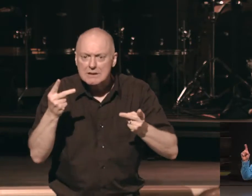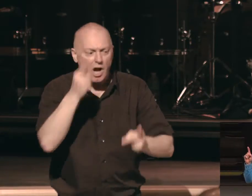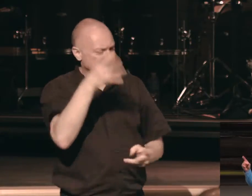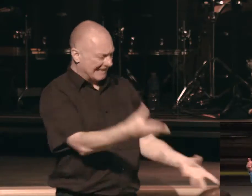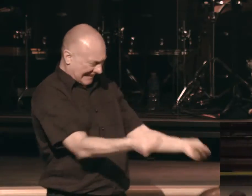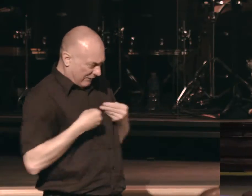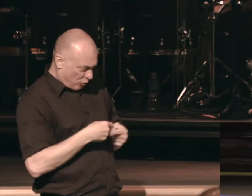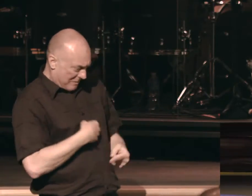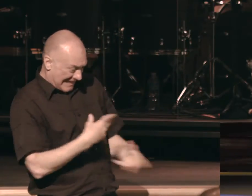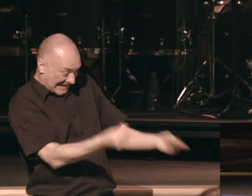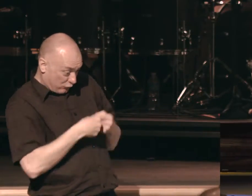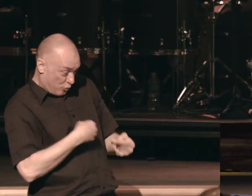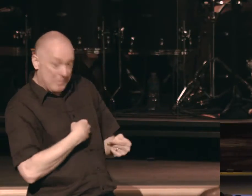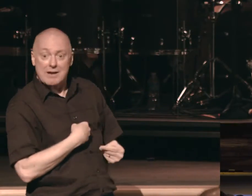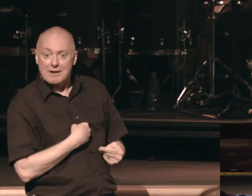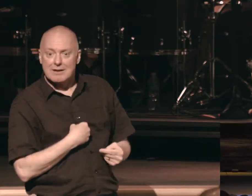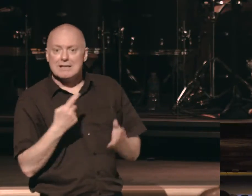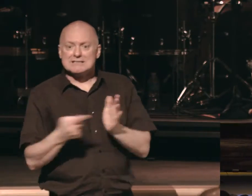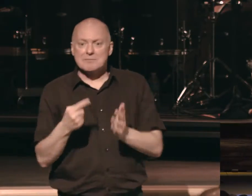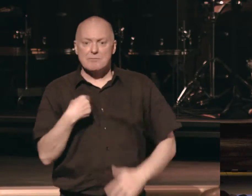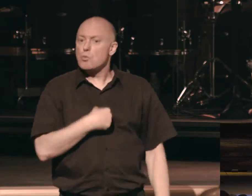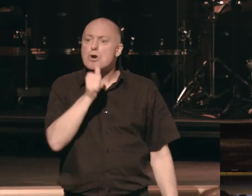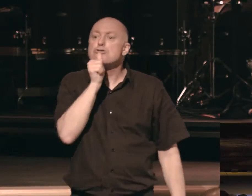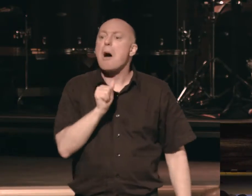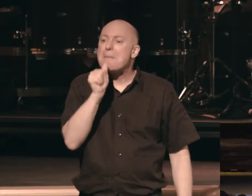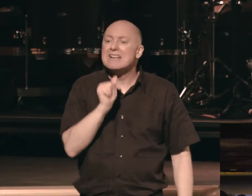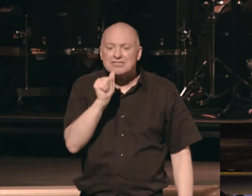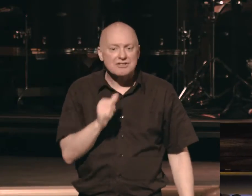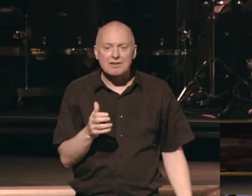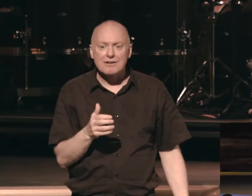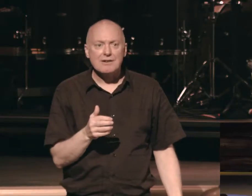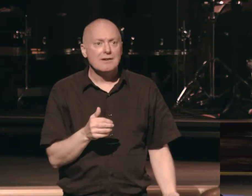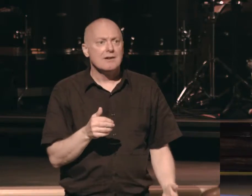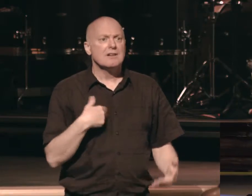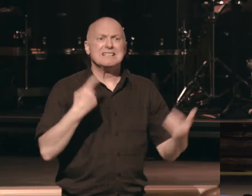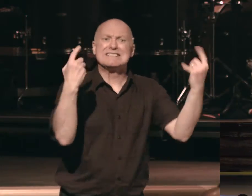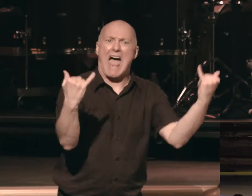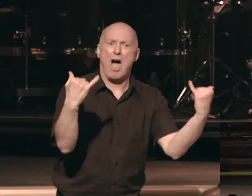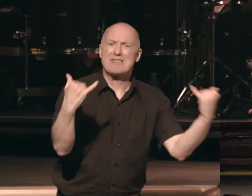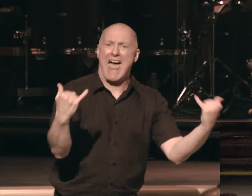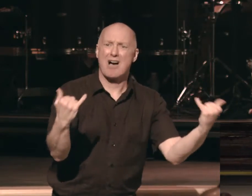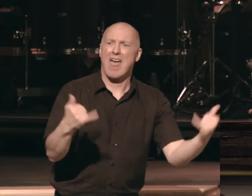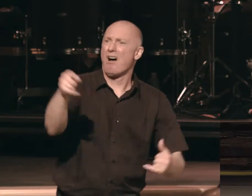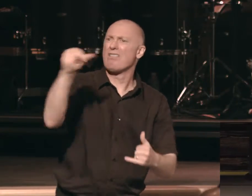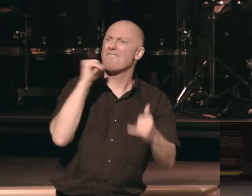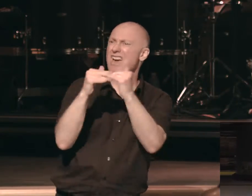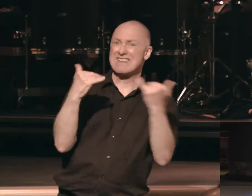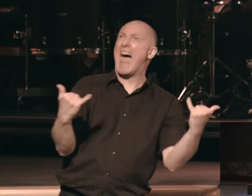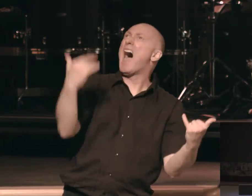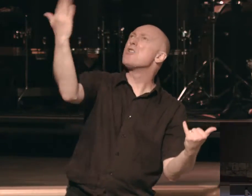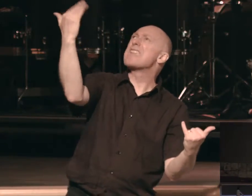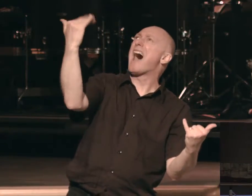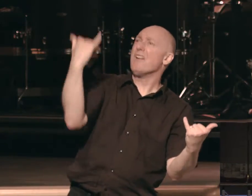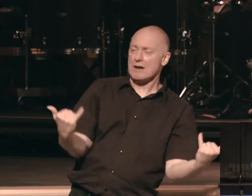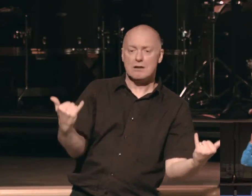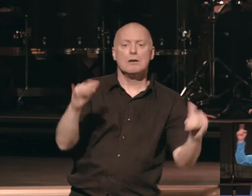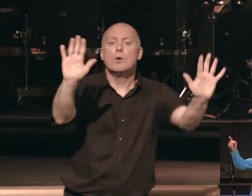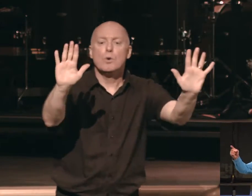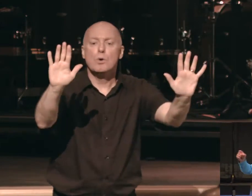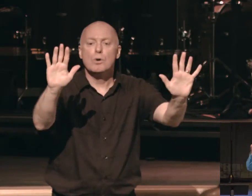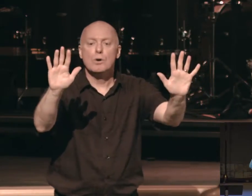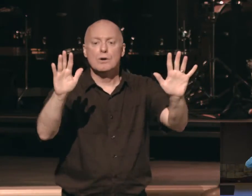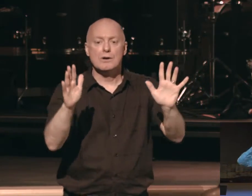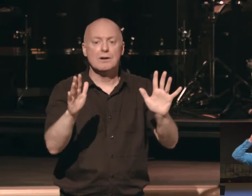One of the things that happens to us, we become so impatient. And we want everything to happen today, today, today. But Jesus tells us, live for what will